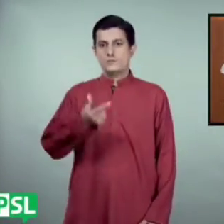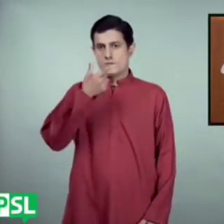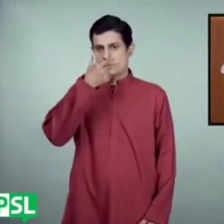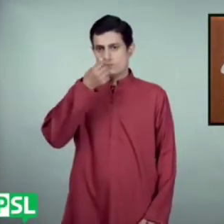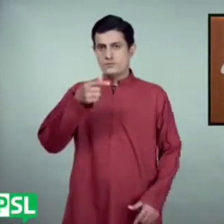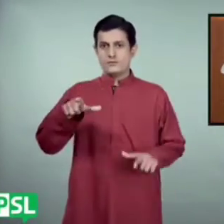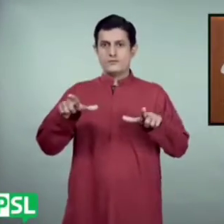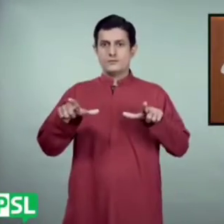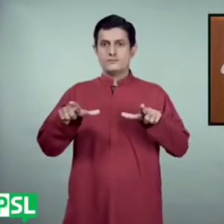Napkins.